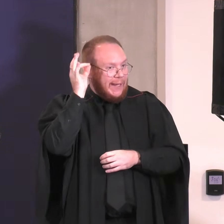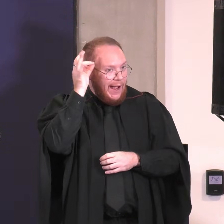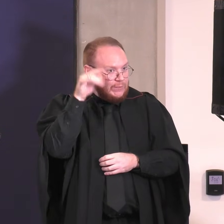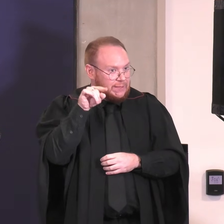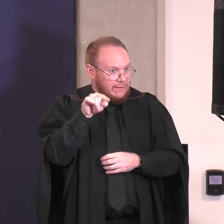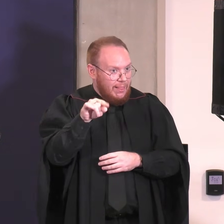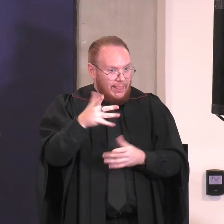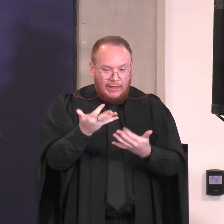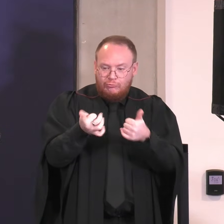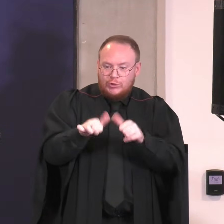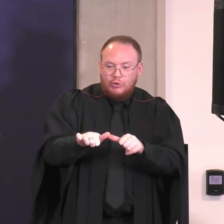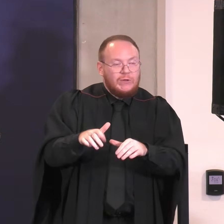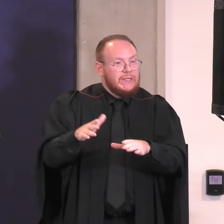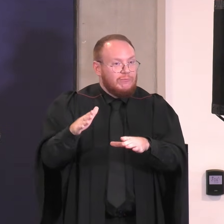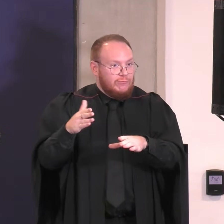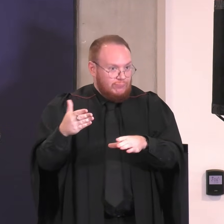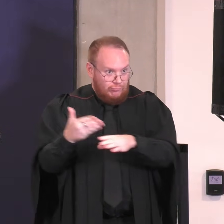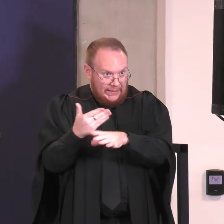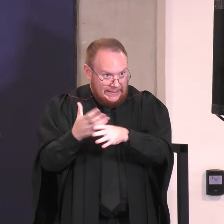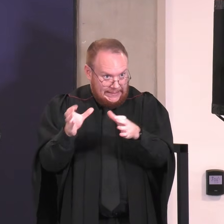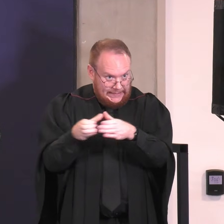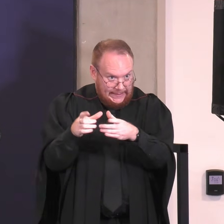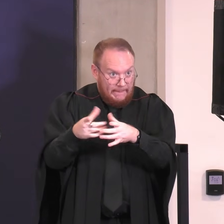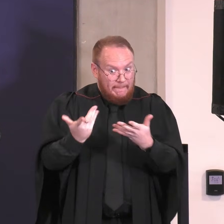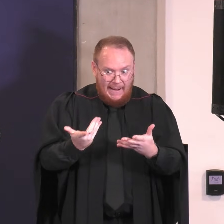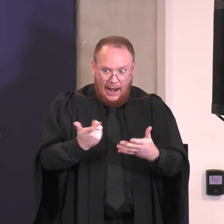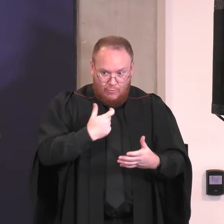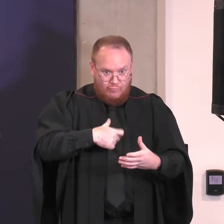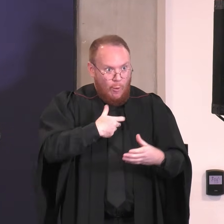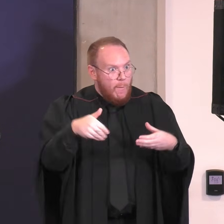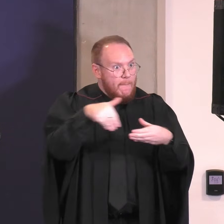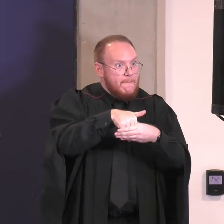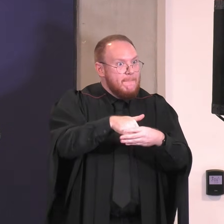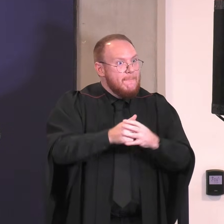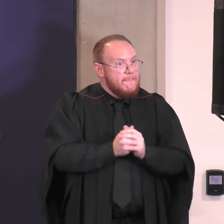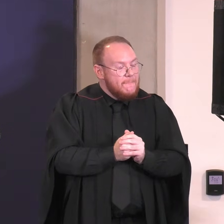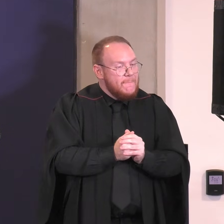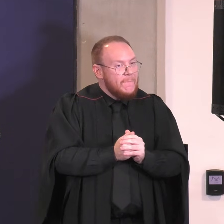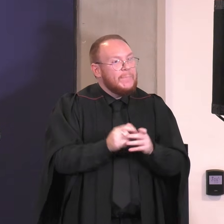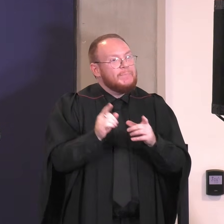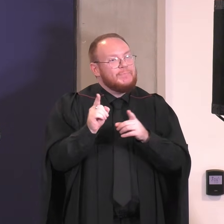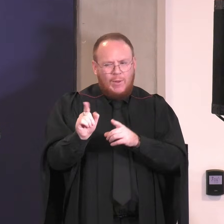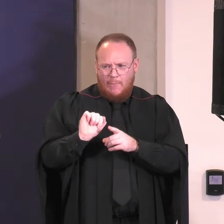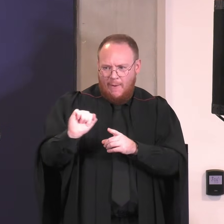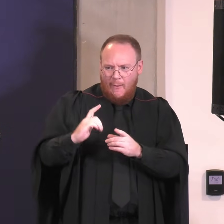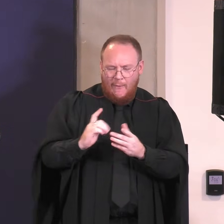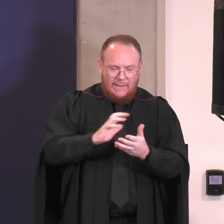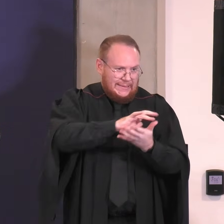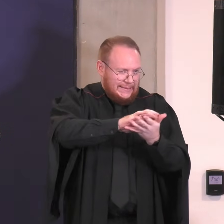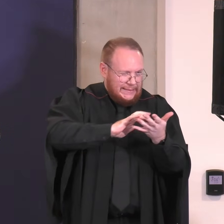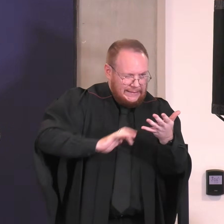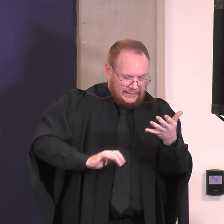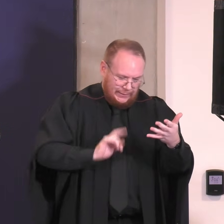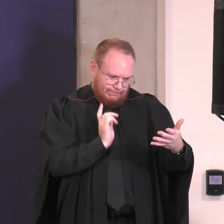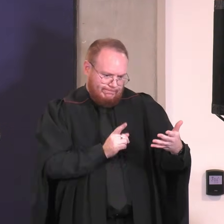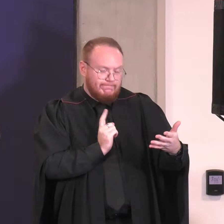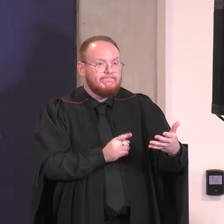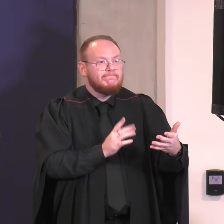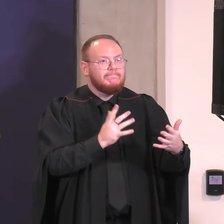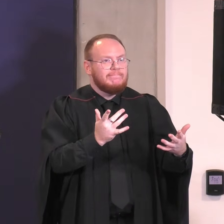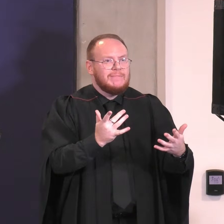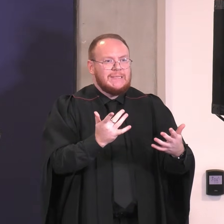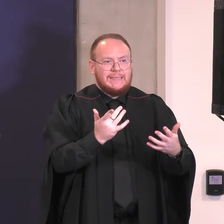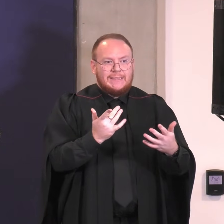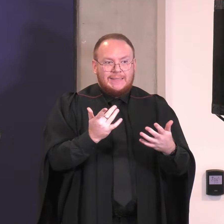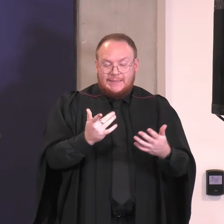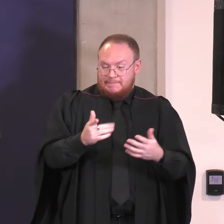Restorative team before securing a part-time role. Her distinction and her dissertation explore ways to reduce exclusions